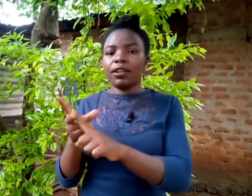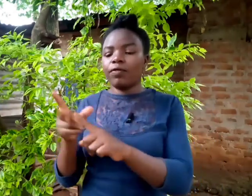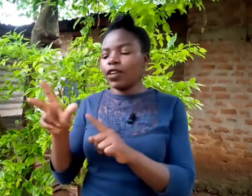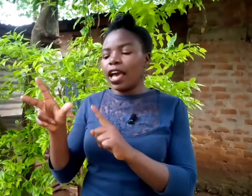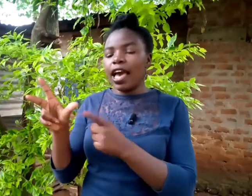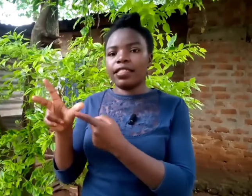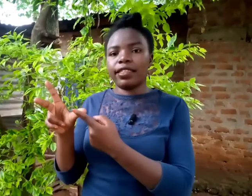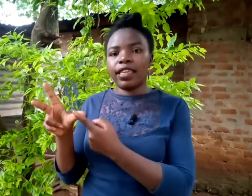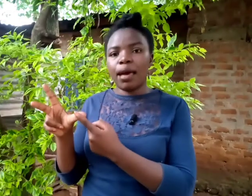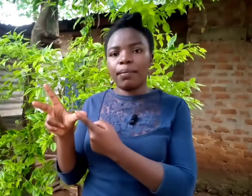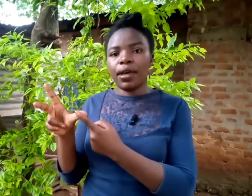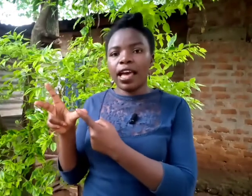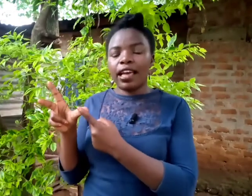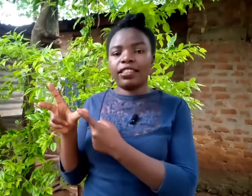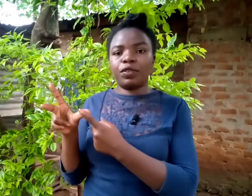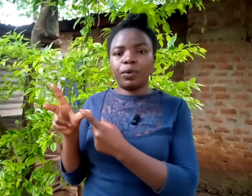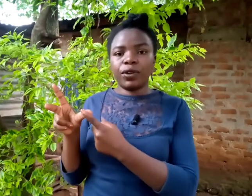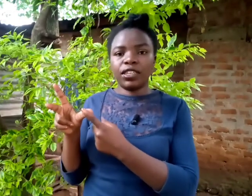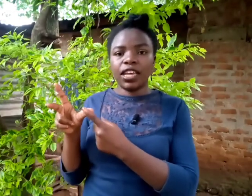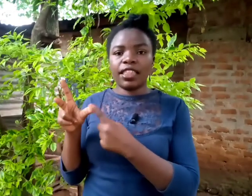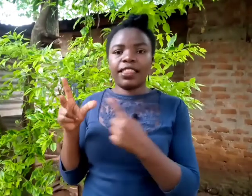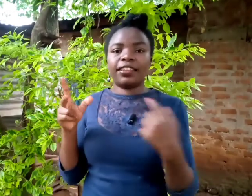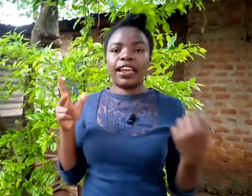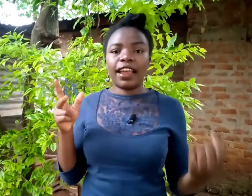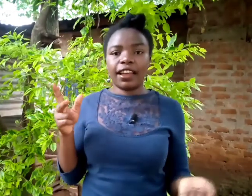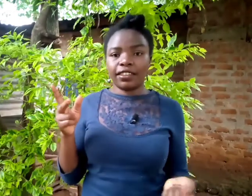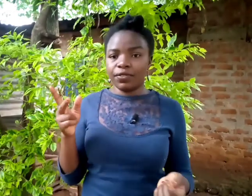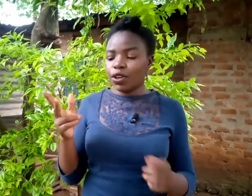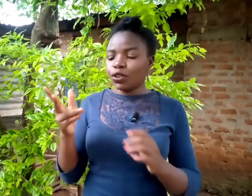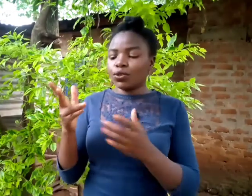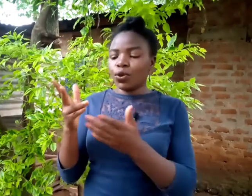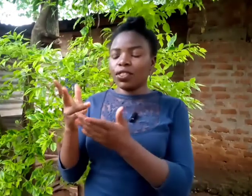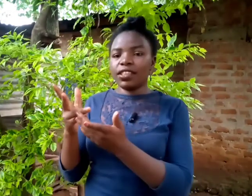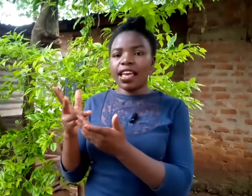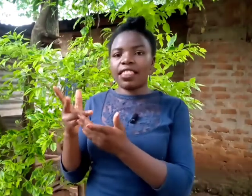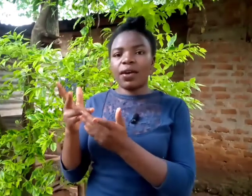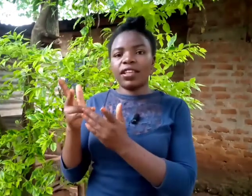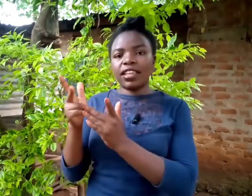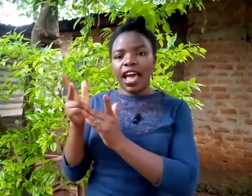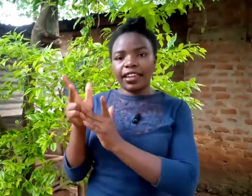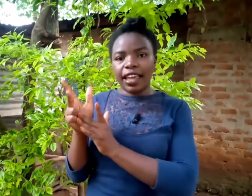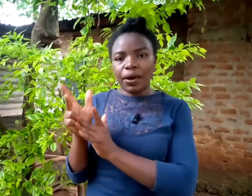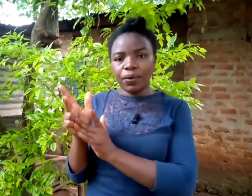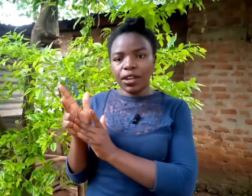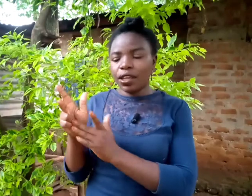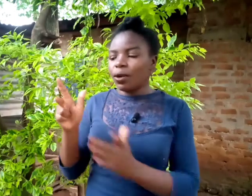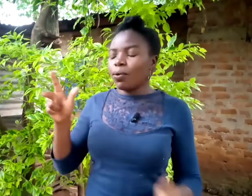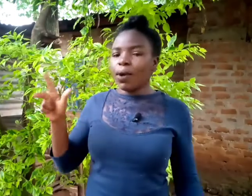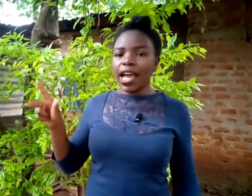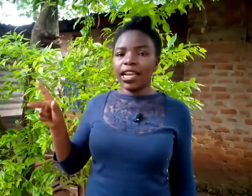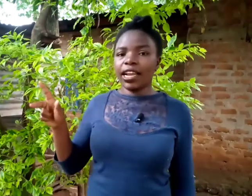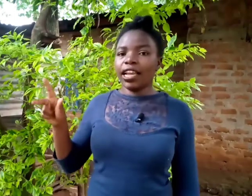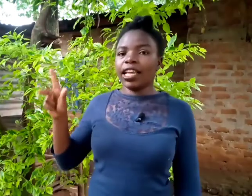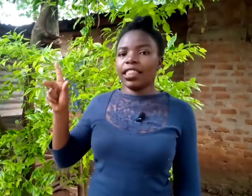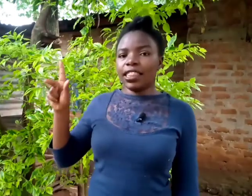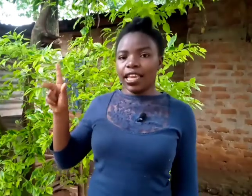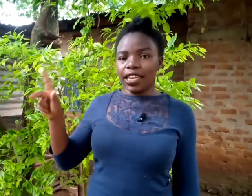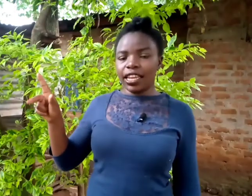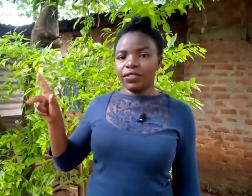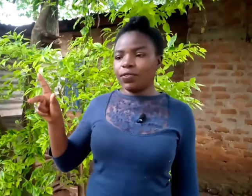finger, and the thumb at this point that are active. So these other ones are down, while the index